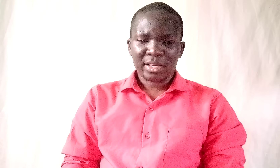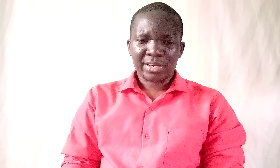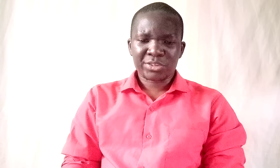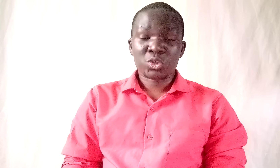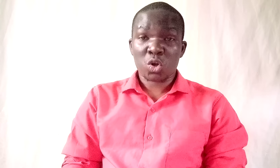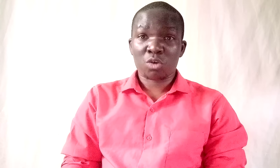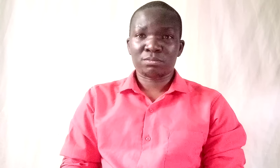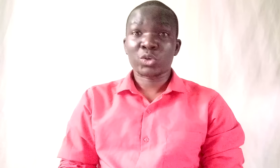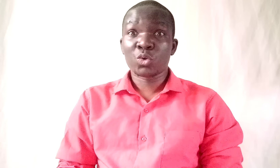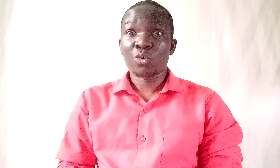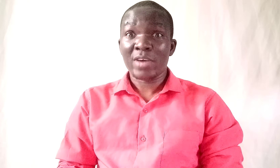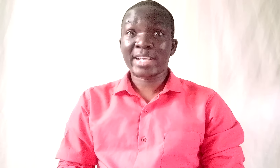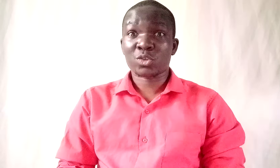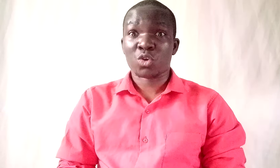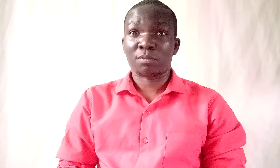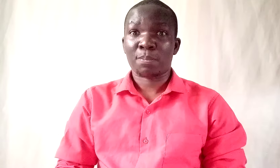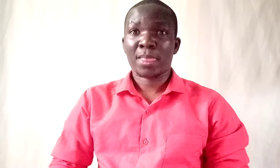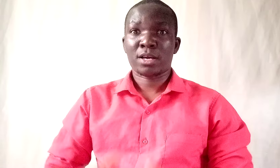is strong. You look very strong.